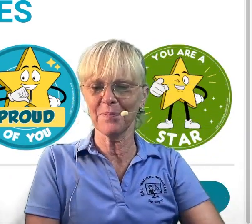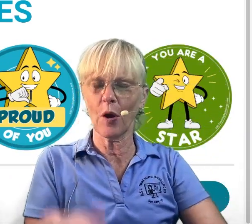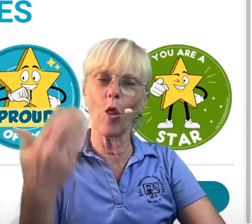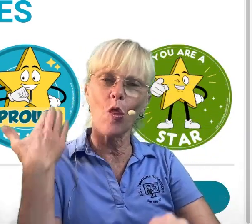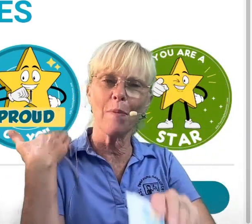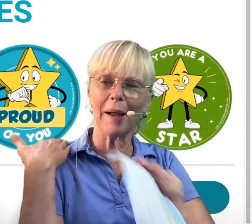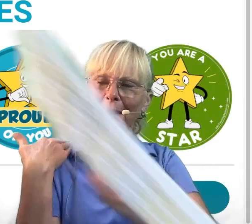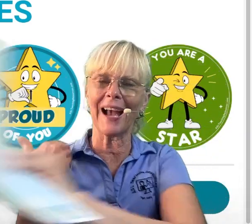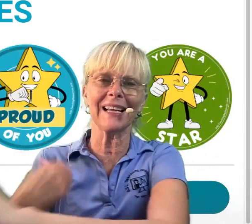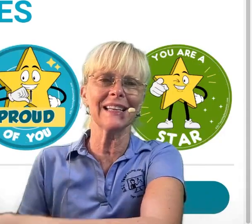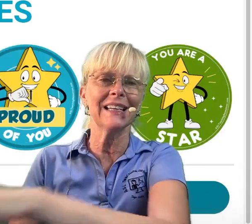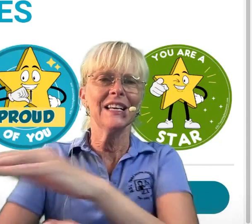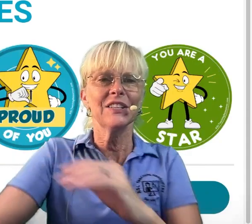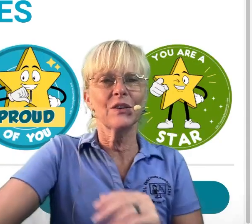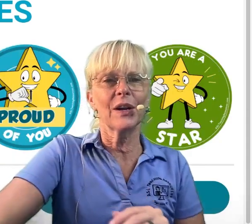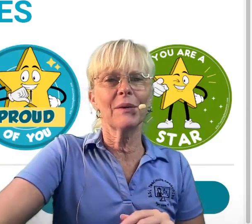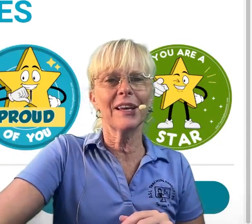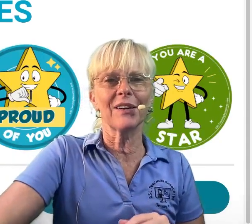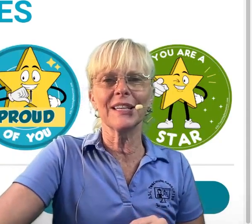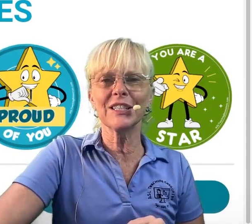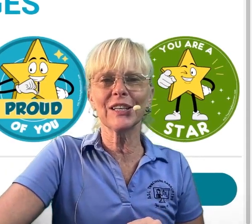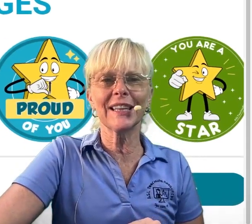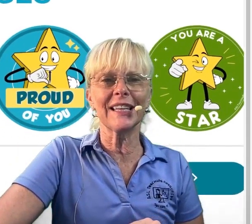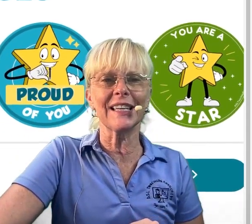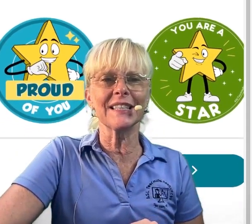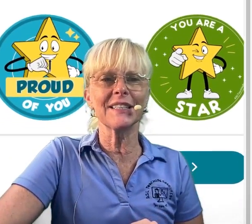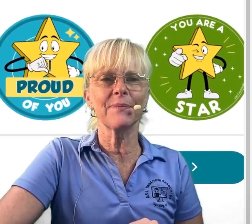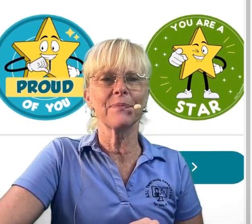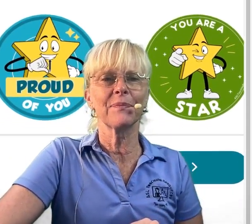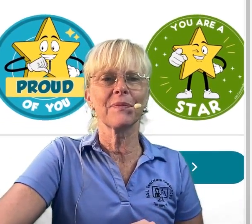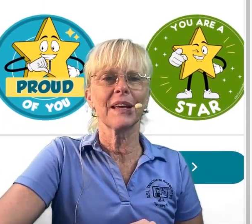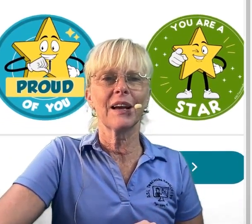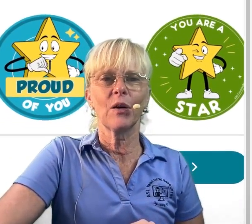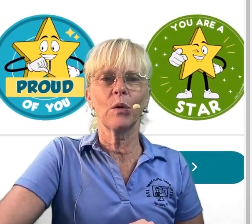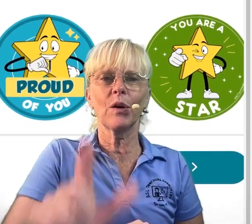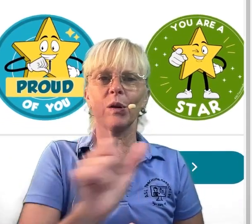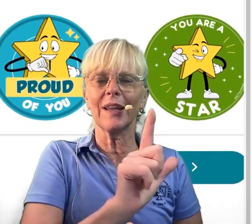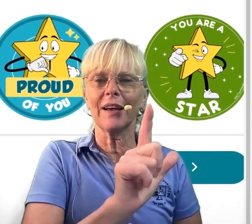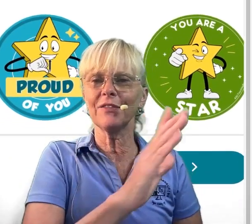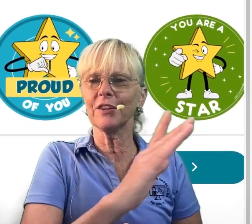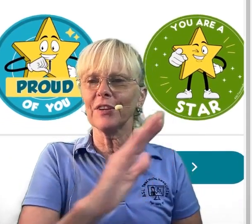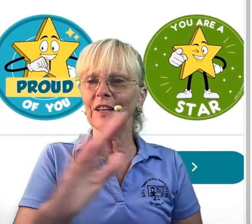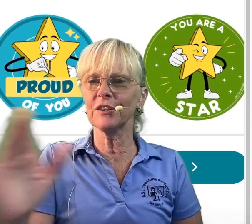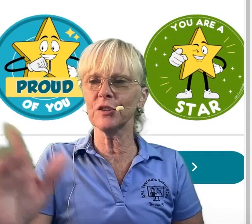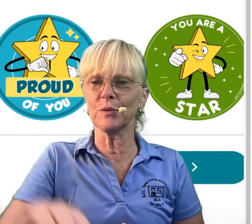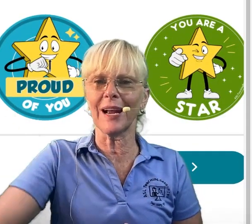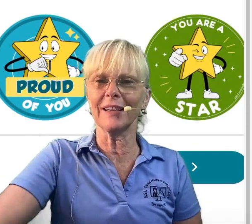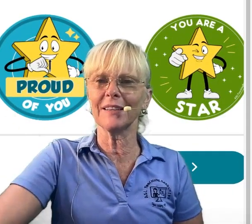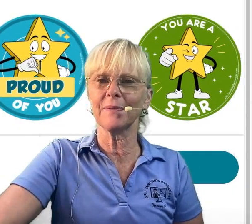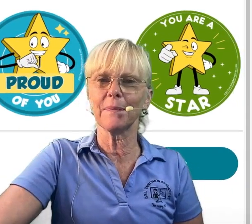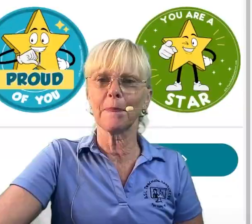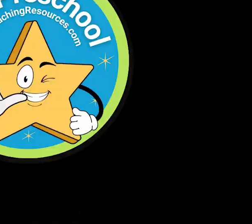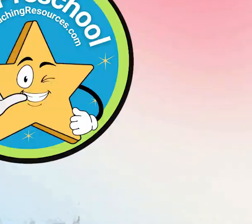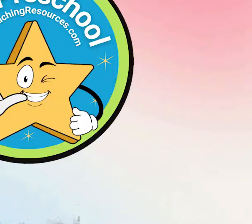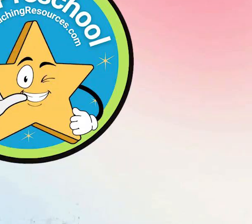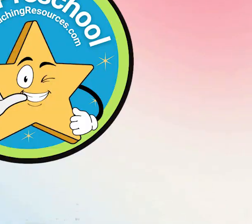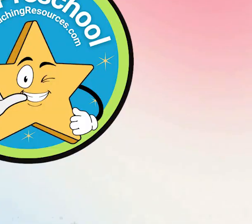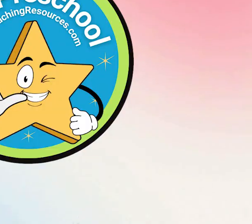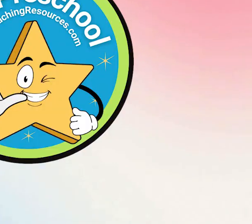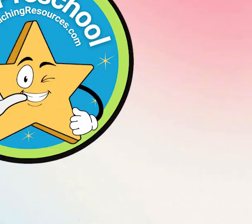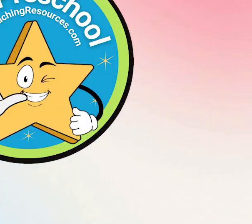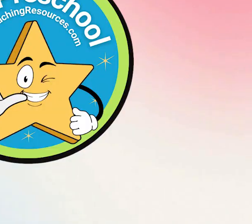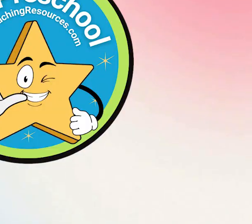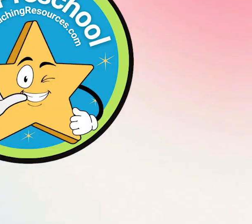carry on their backpack. So here we go. Let's look at these. We'll go left over here to right.